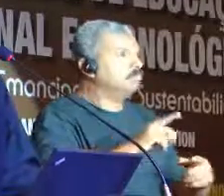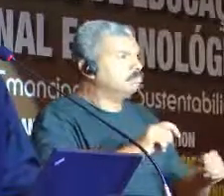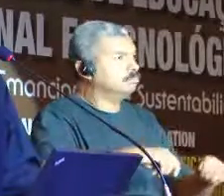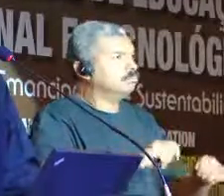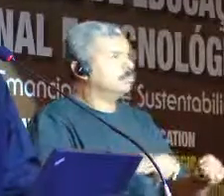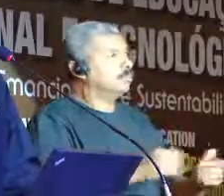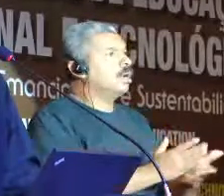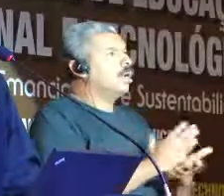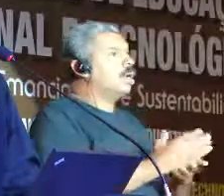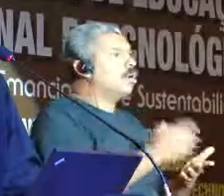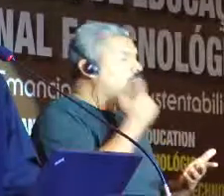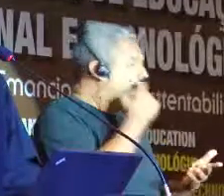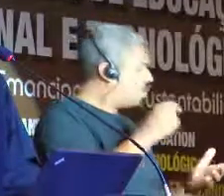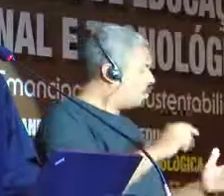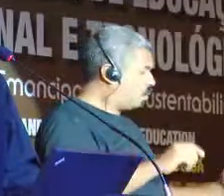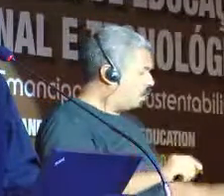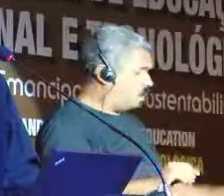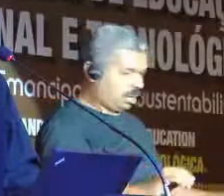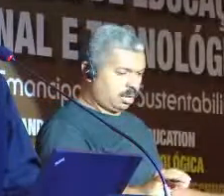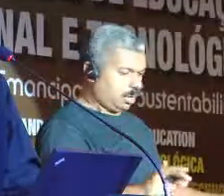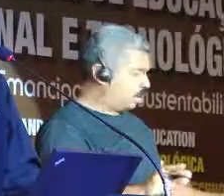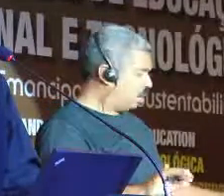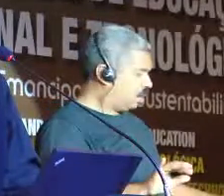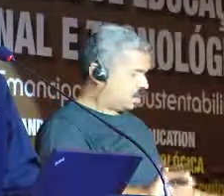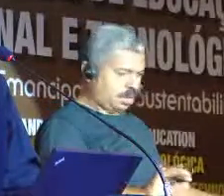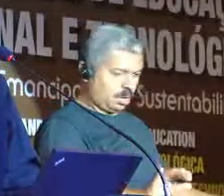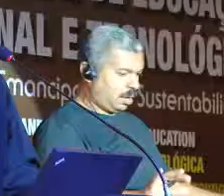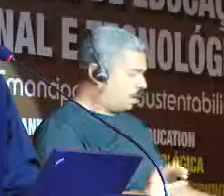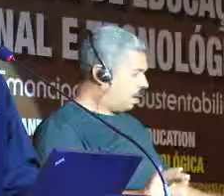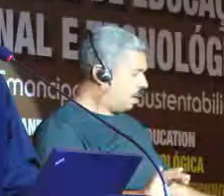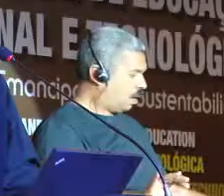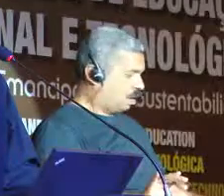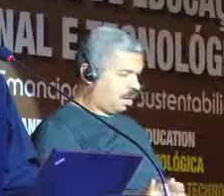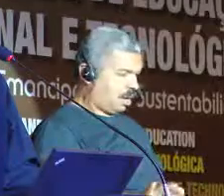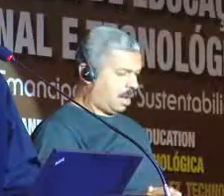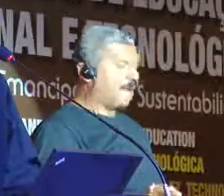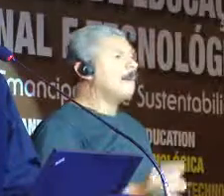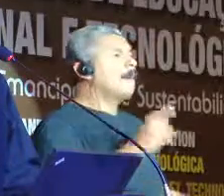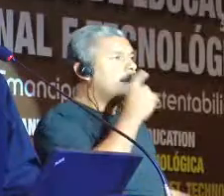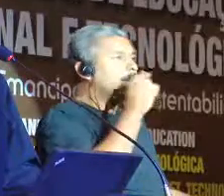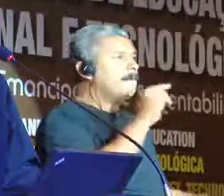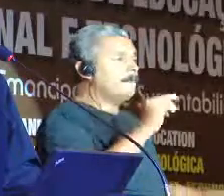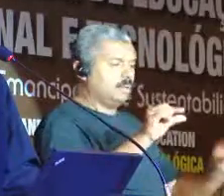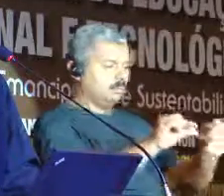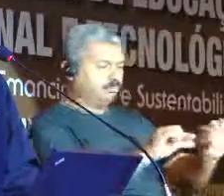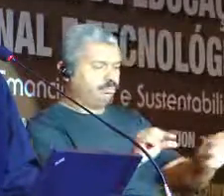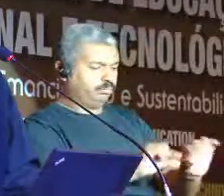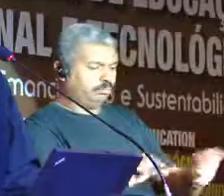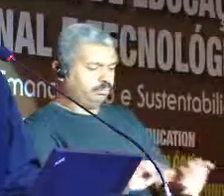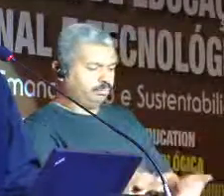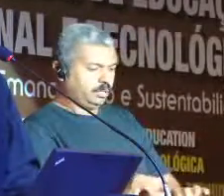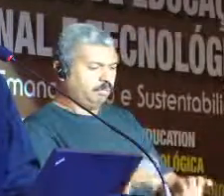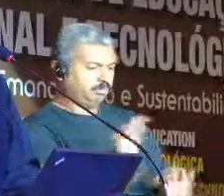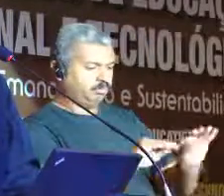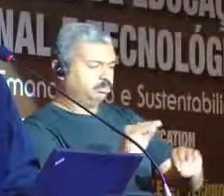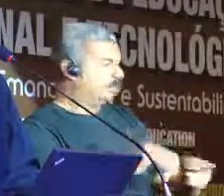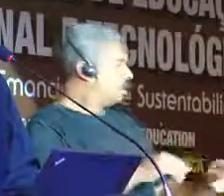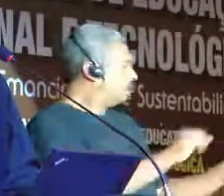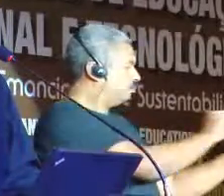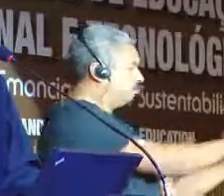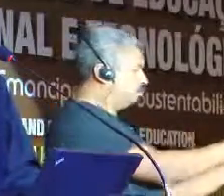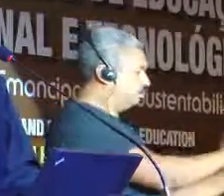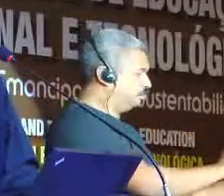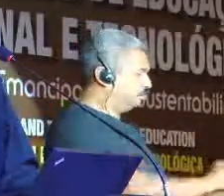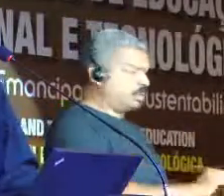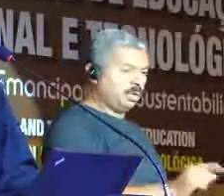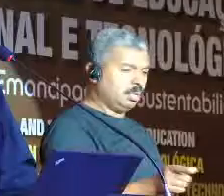languages. And every language that I know of is a free and open source project